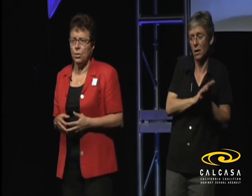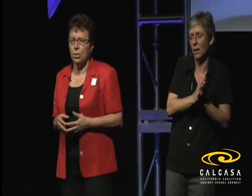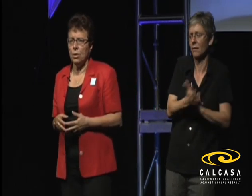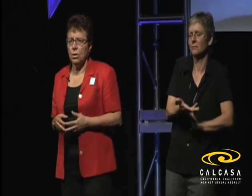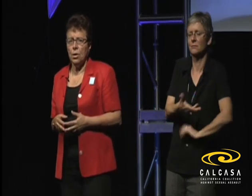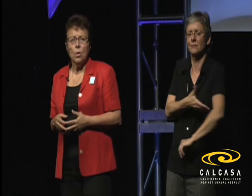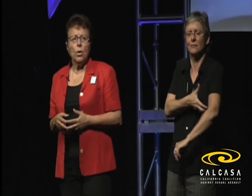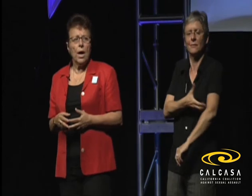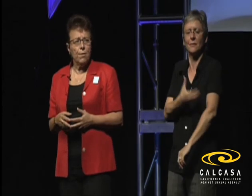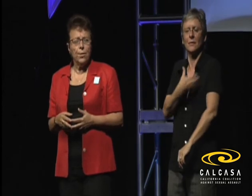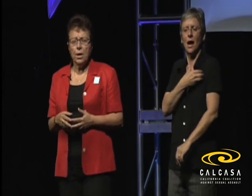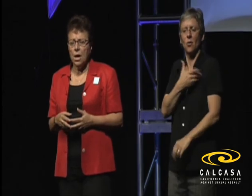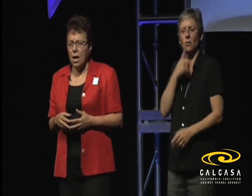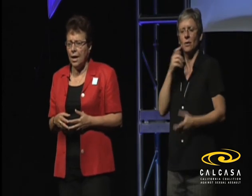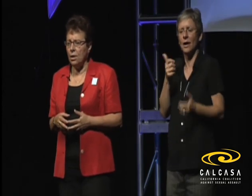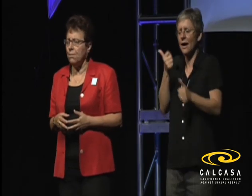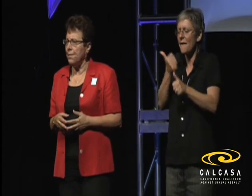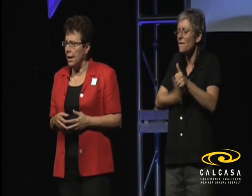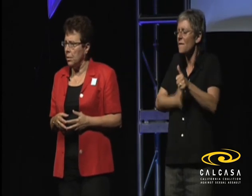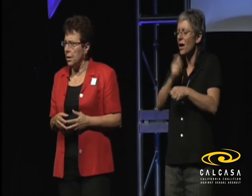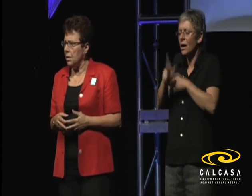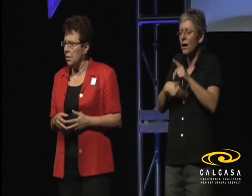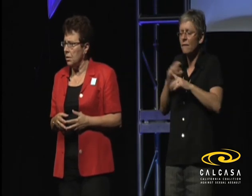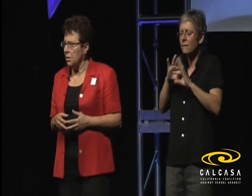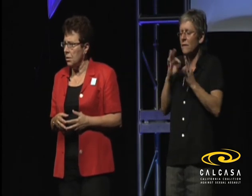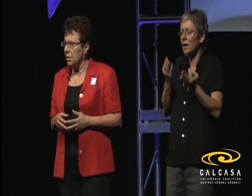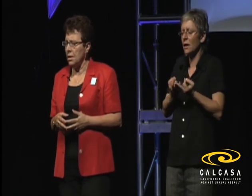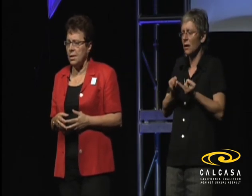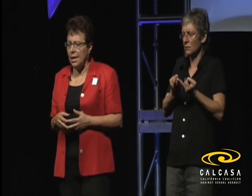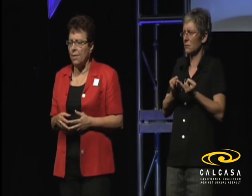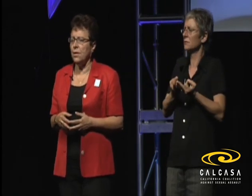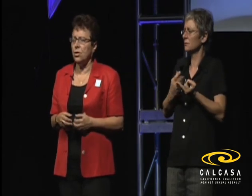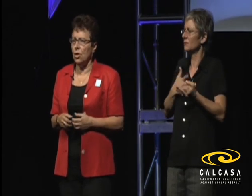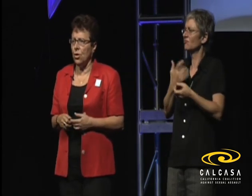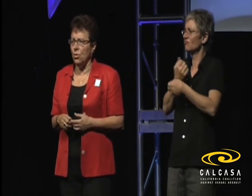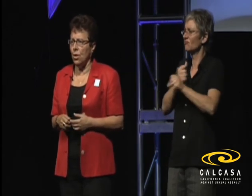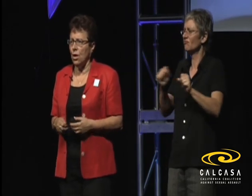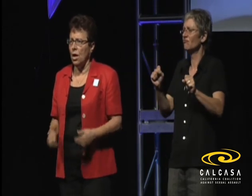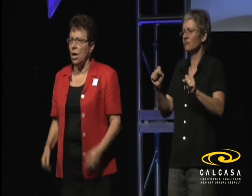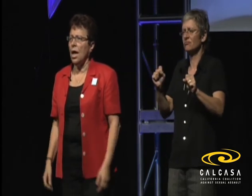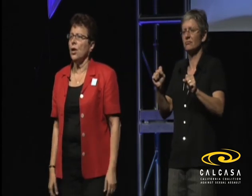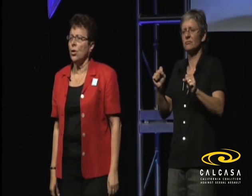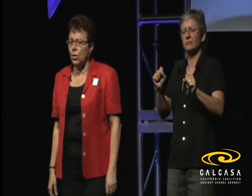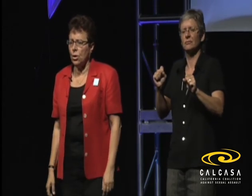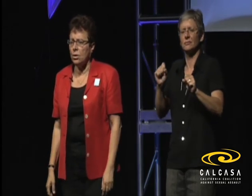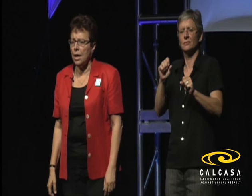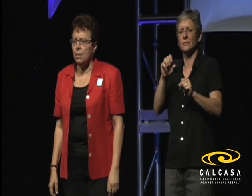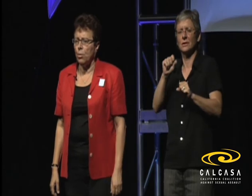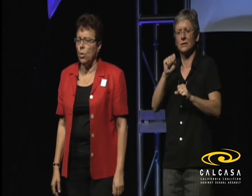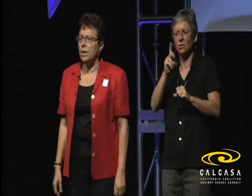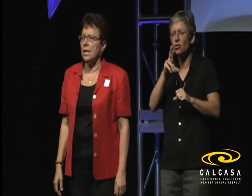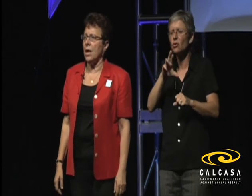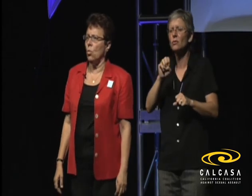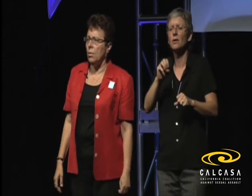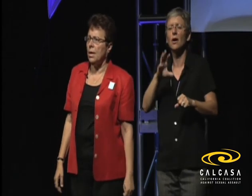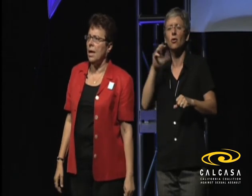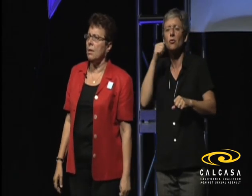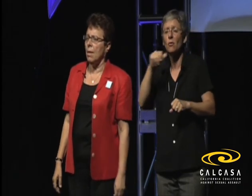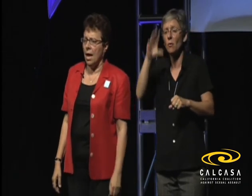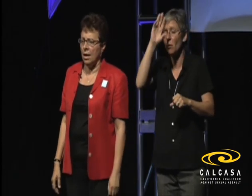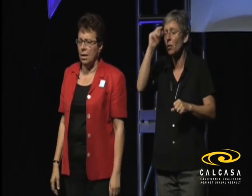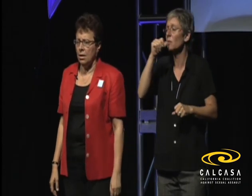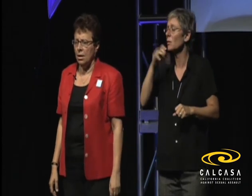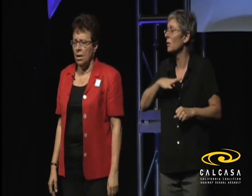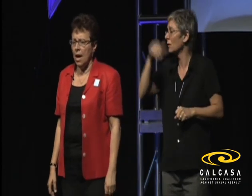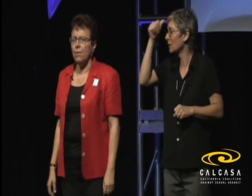empowered, where every kind of family is safe and secure, and girls and boys and women